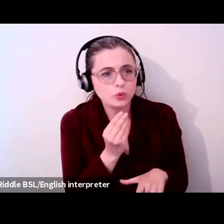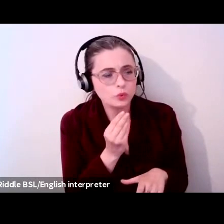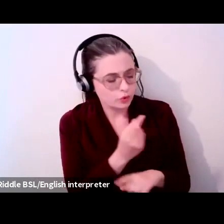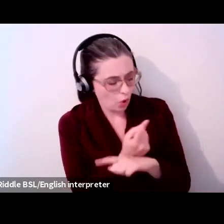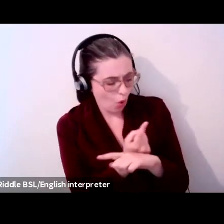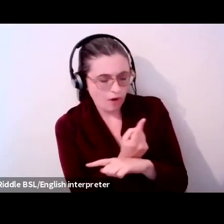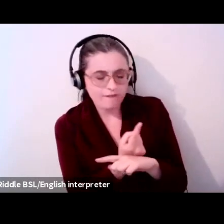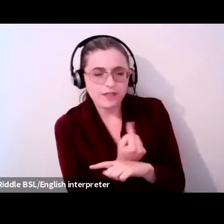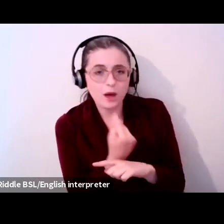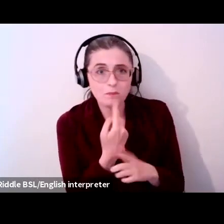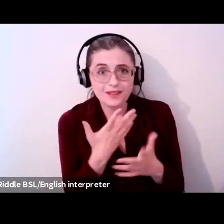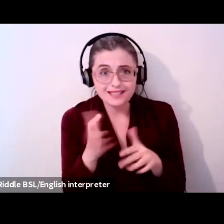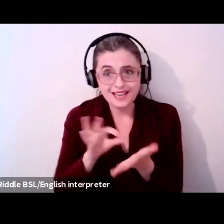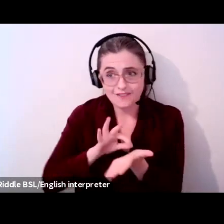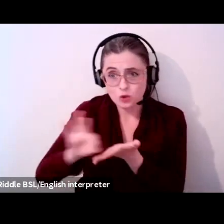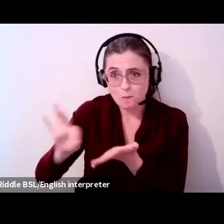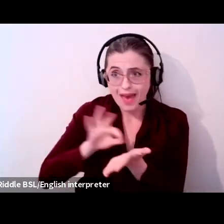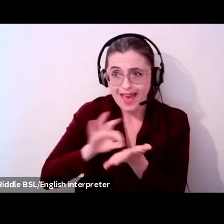contribution, and